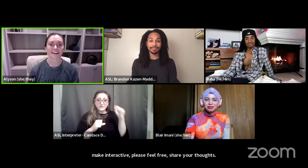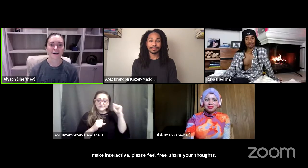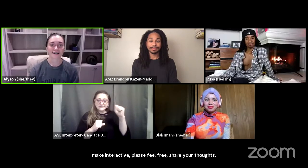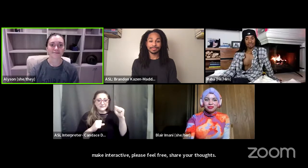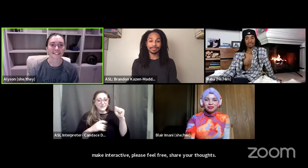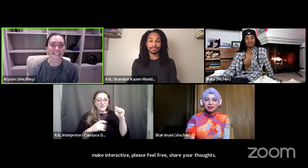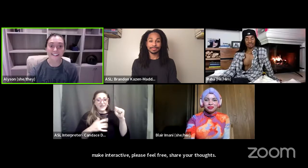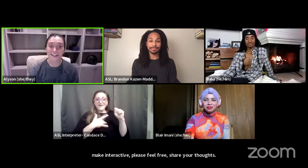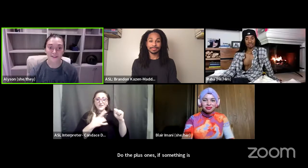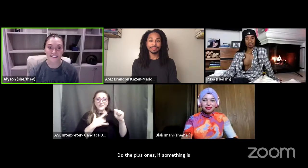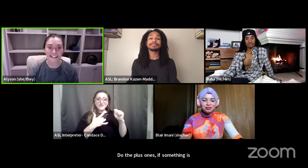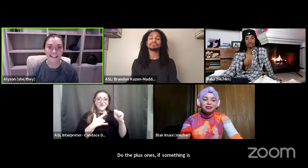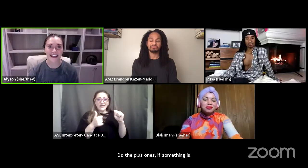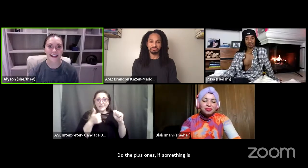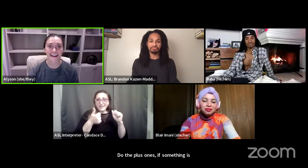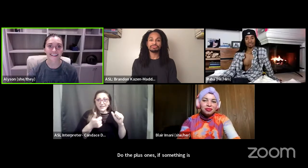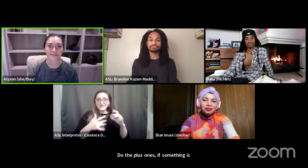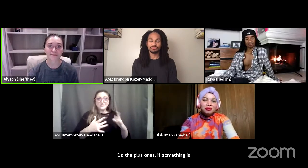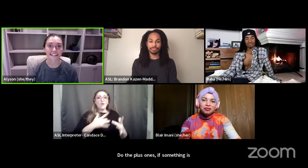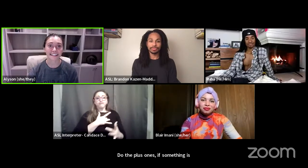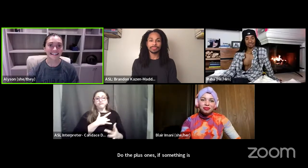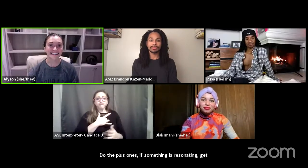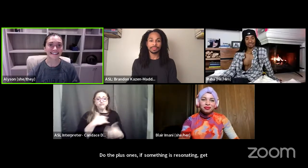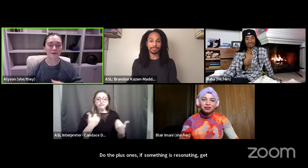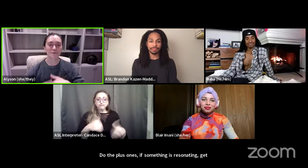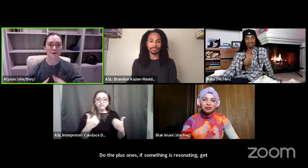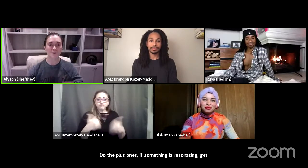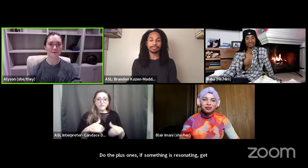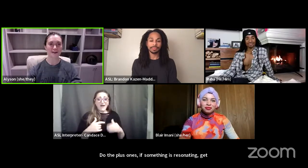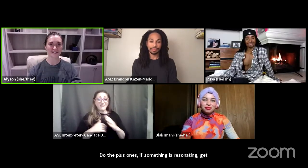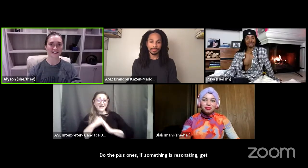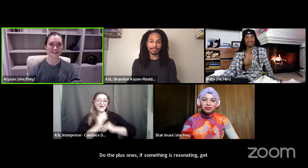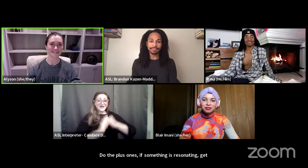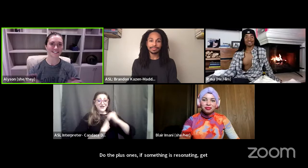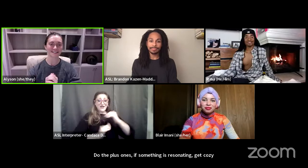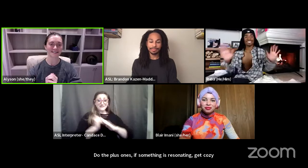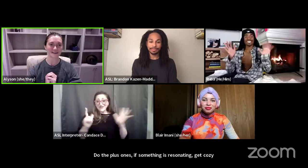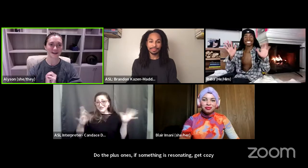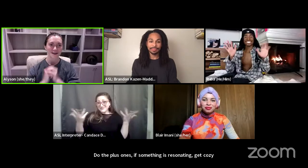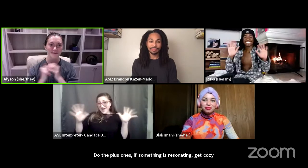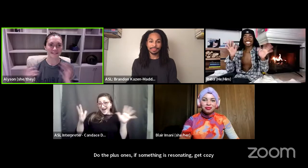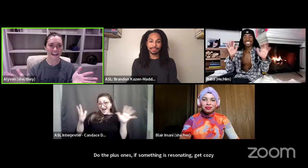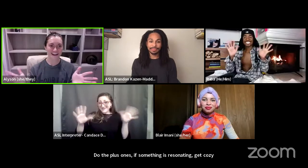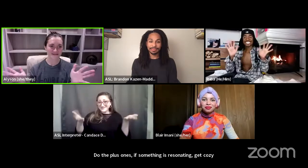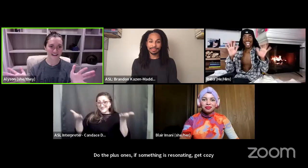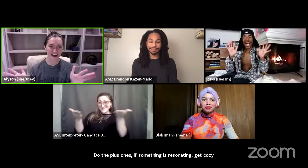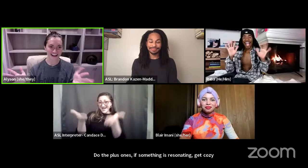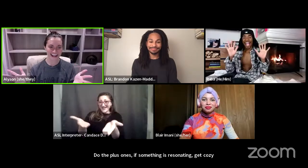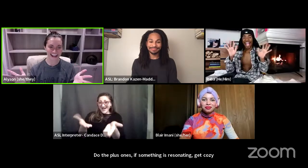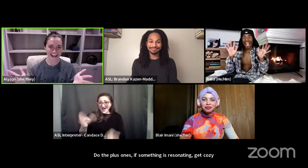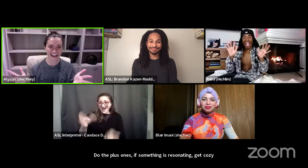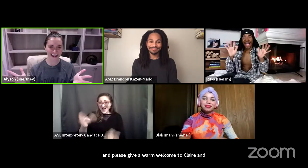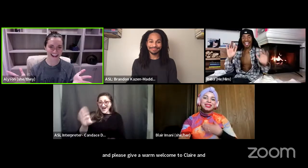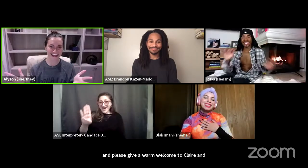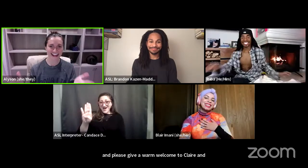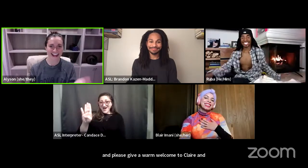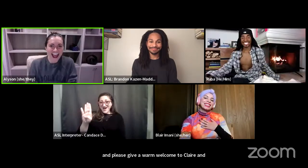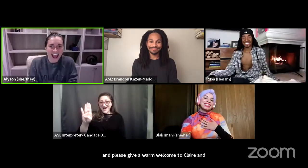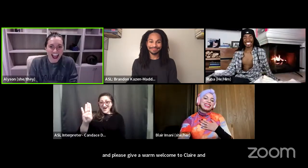resonating. Get cozy and please give a warm welcome to Blair and Moni.